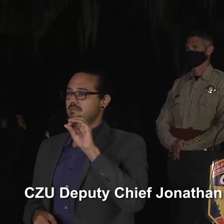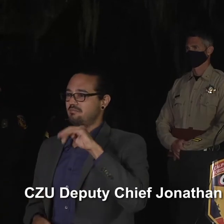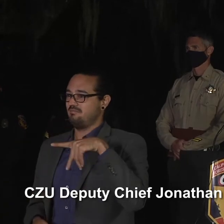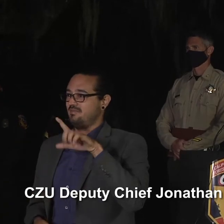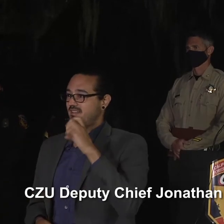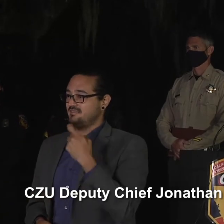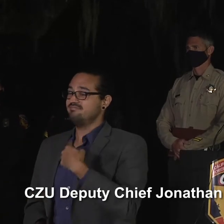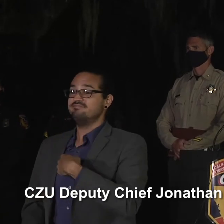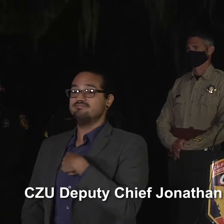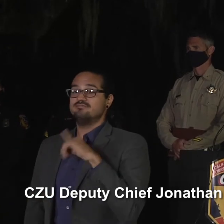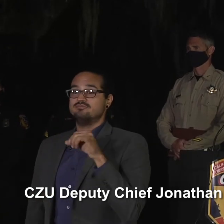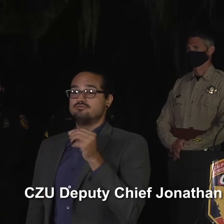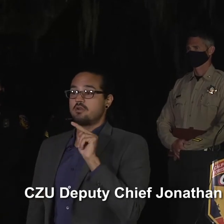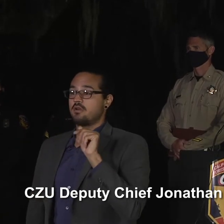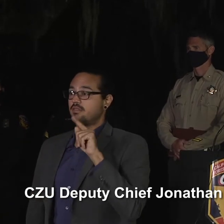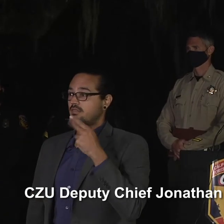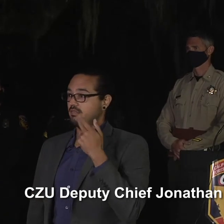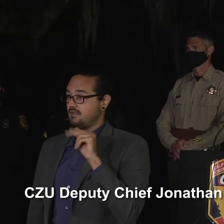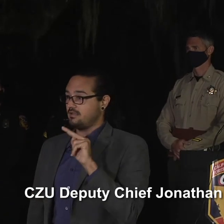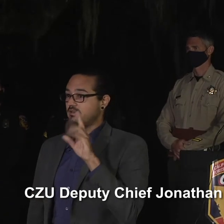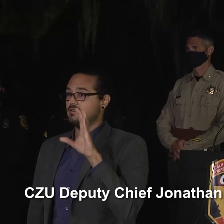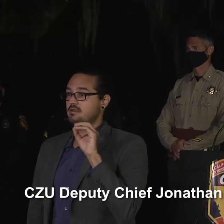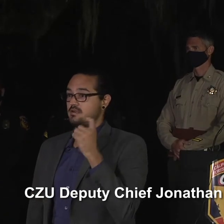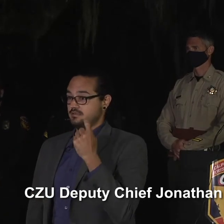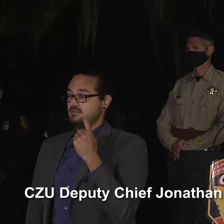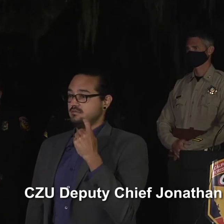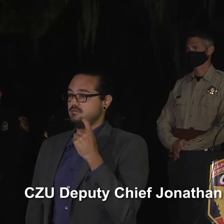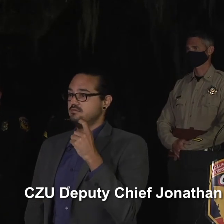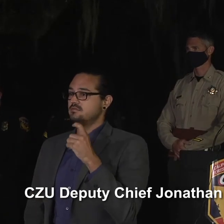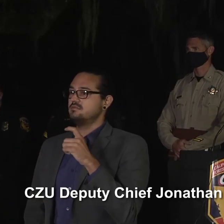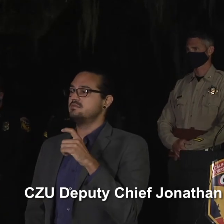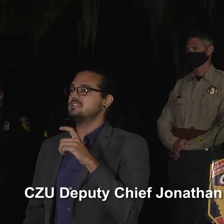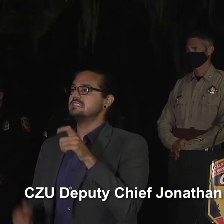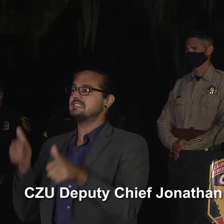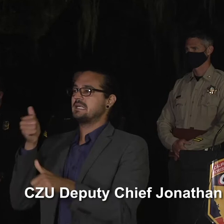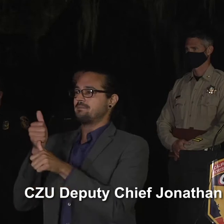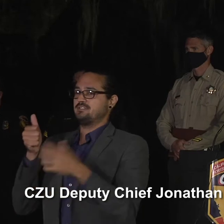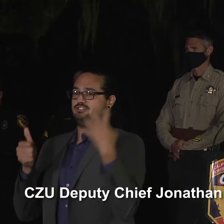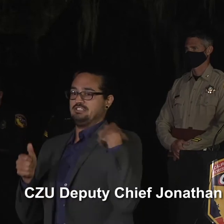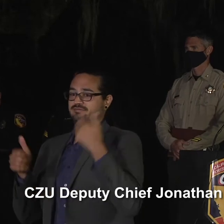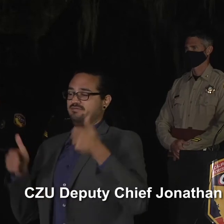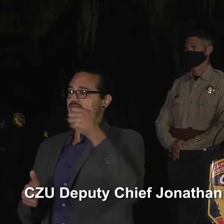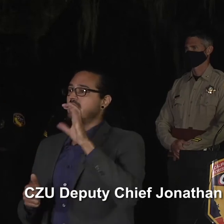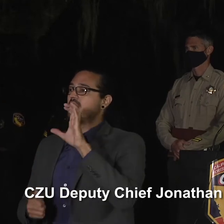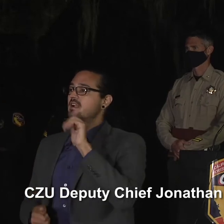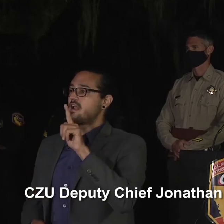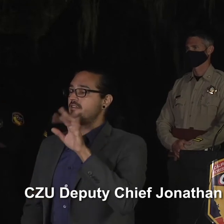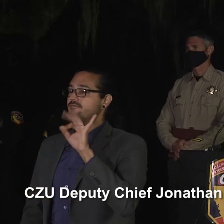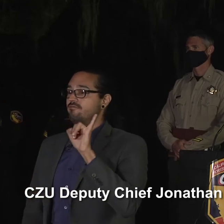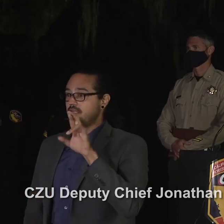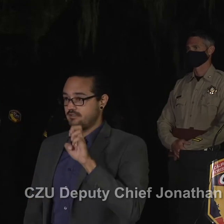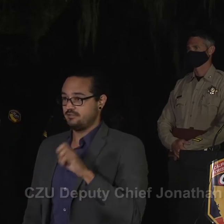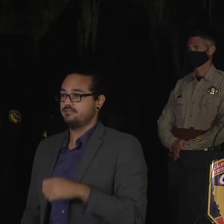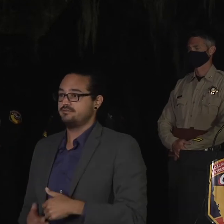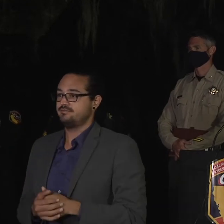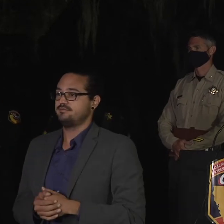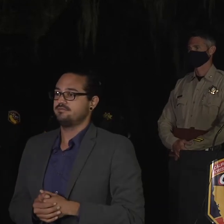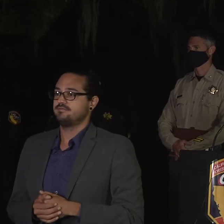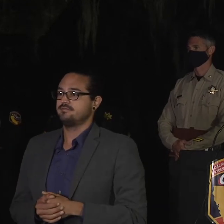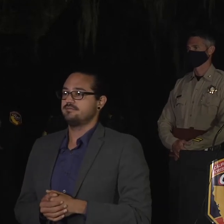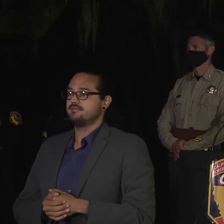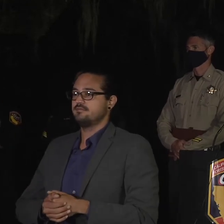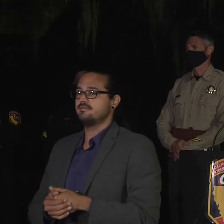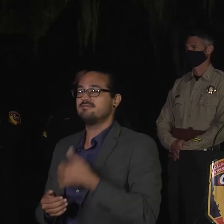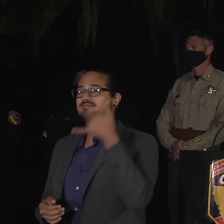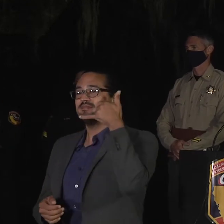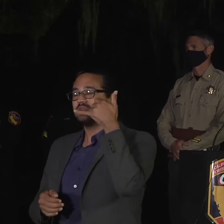Unit. Just a quick reminder, as always, if you can mute your telephones and take any conversations outside the press conference area, it would be appreciated.